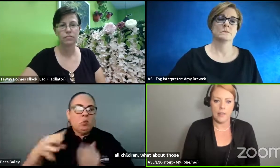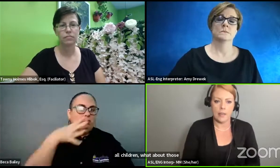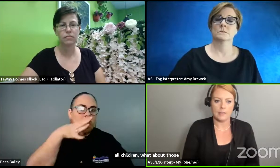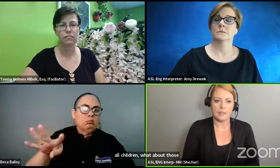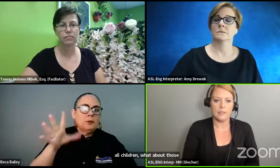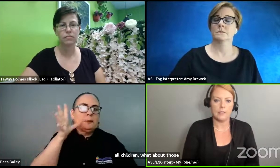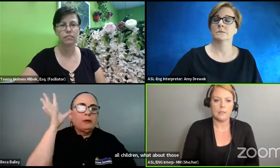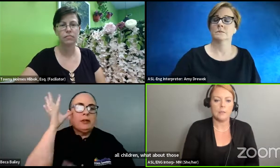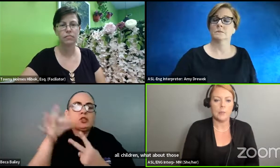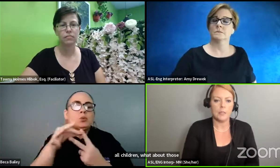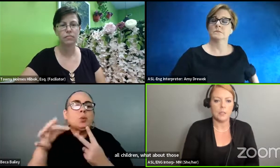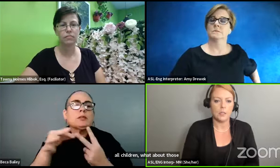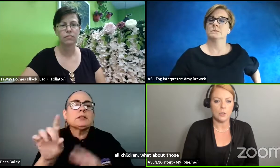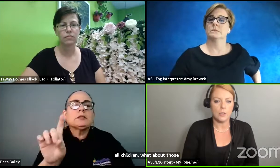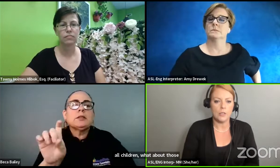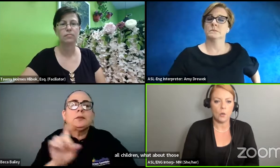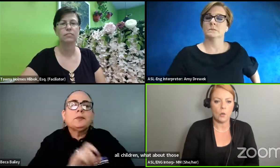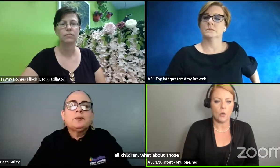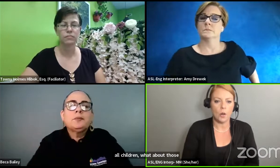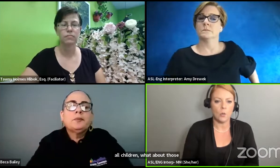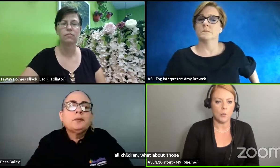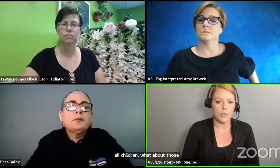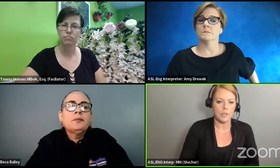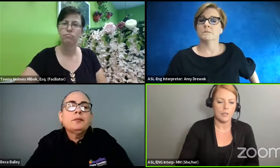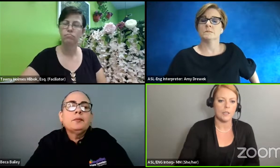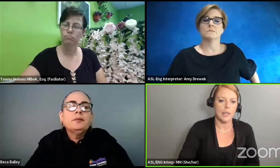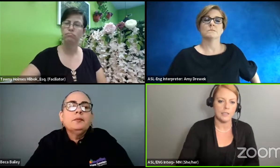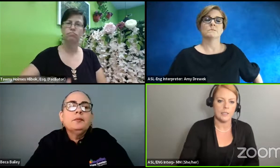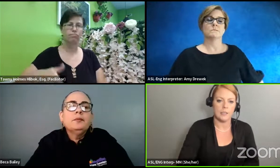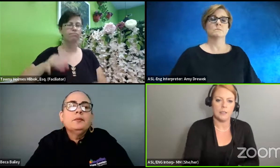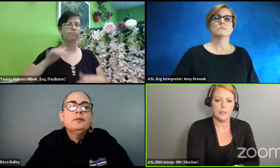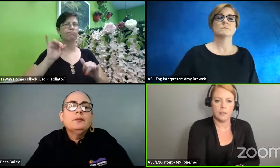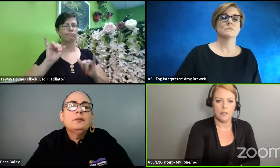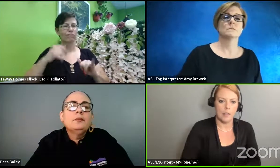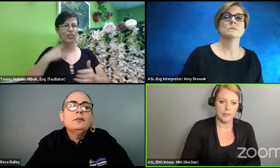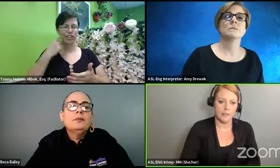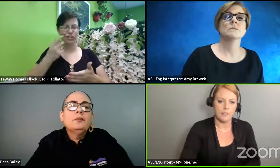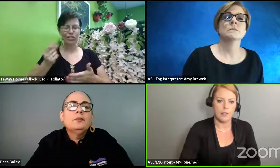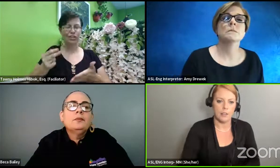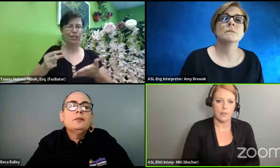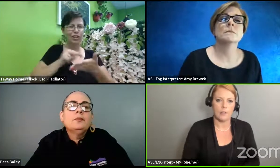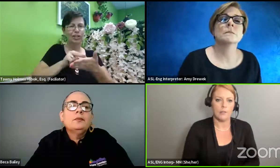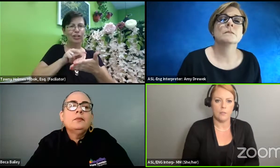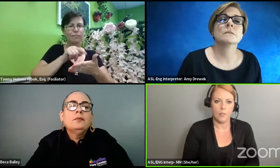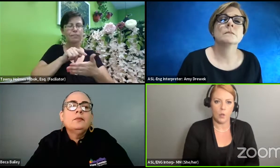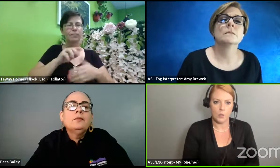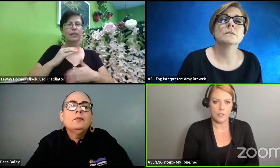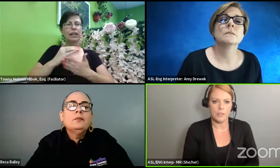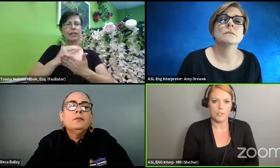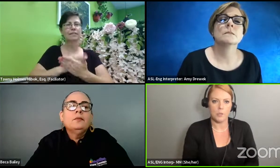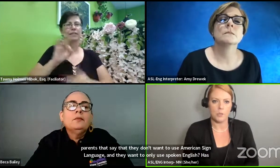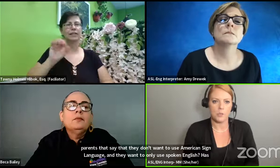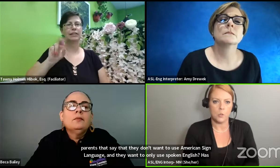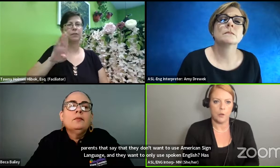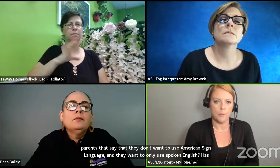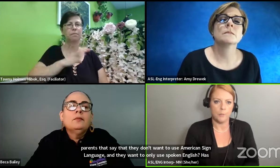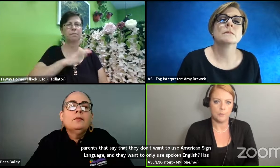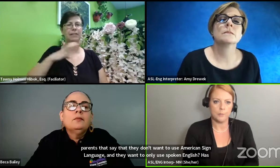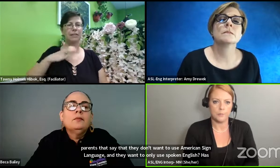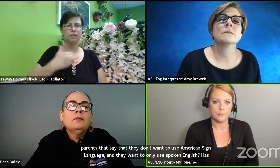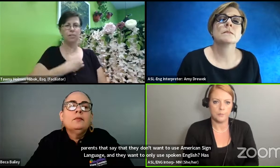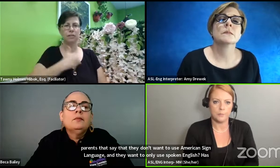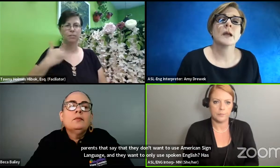Has that been included, or are we neglecting identifying those individuals as